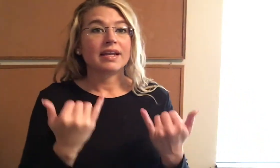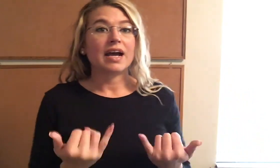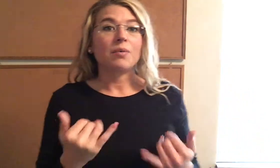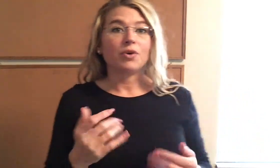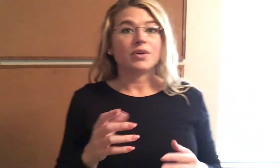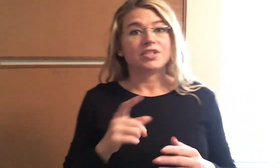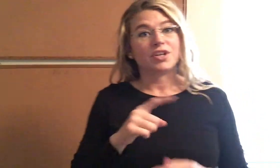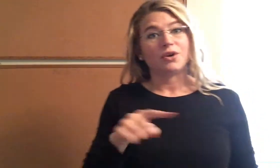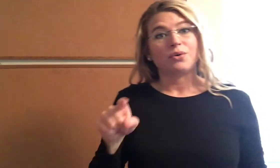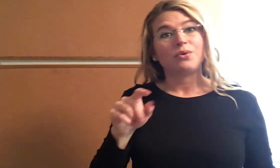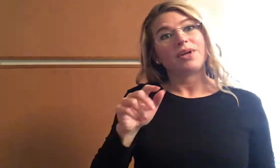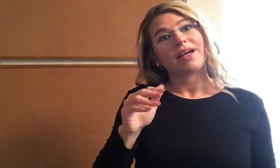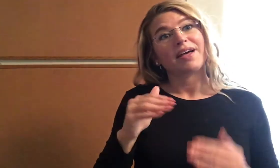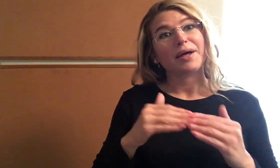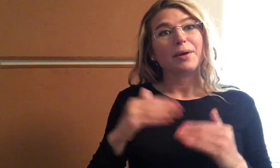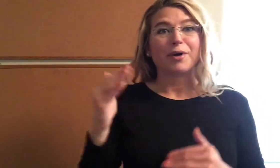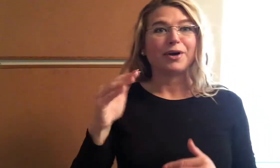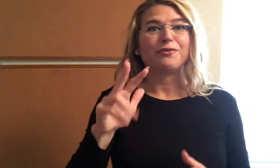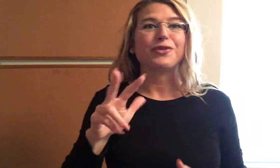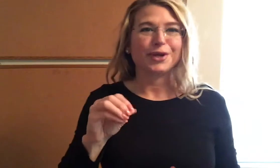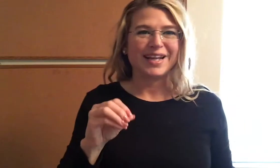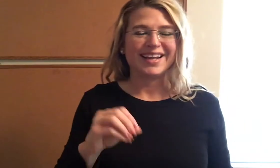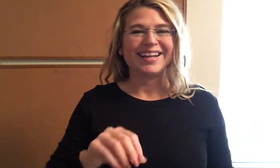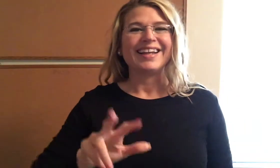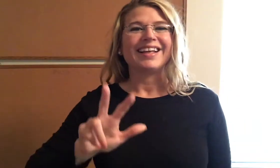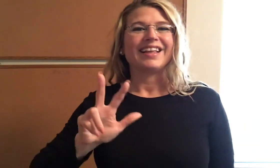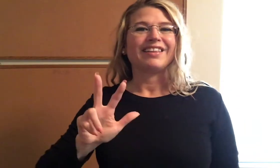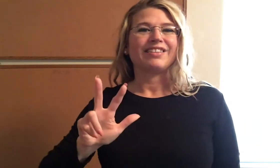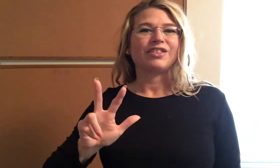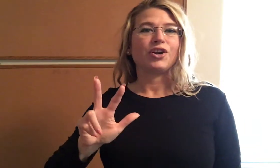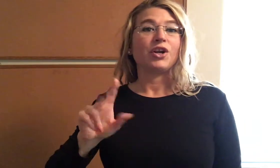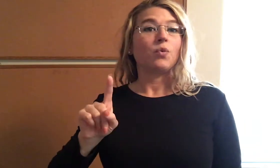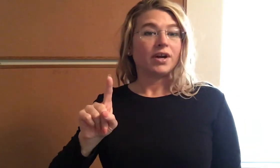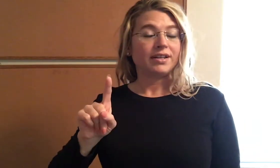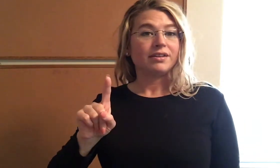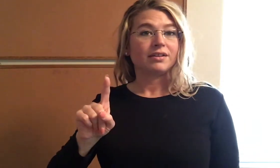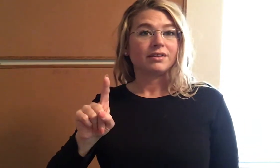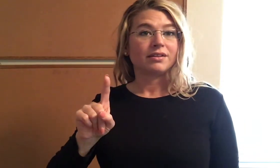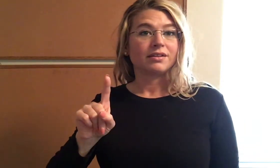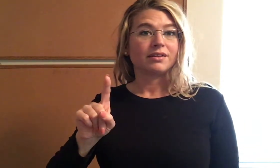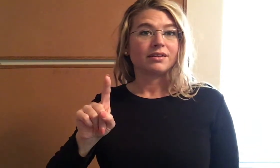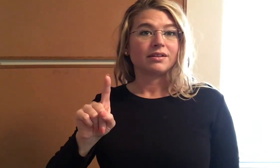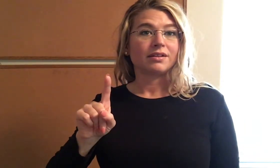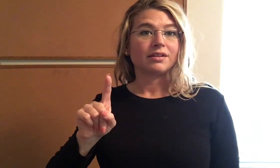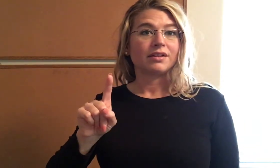Now we're going to go above 30. 31,